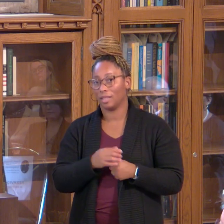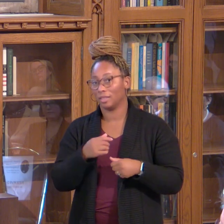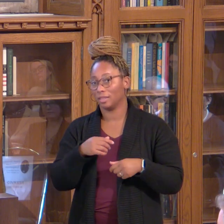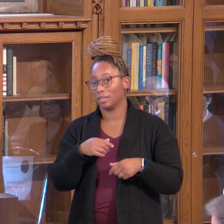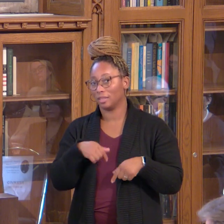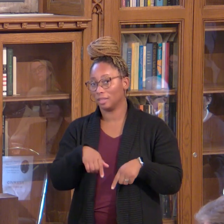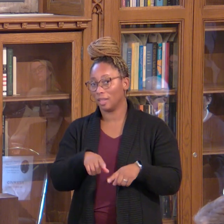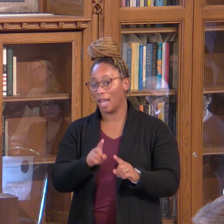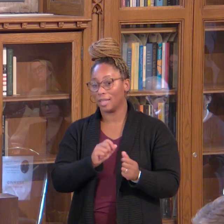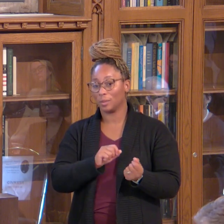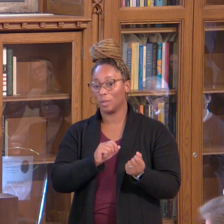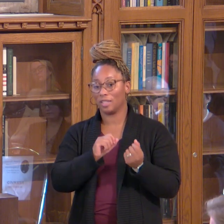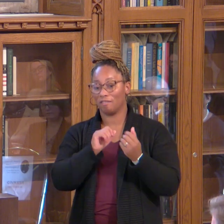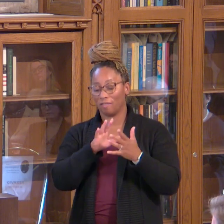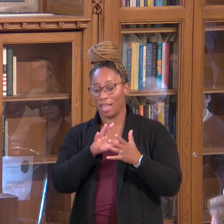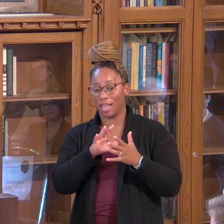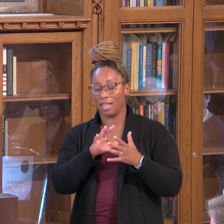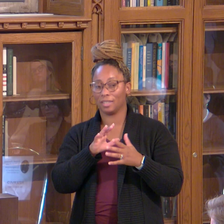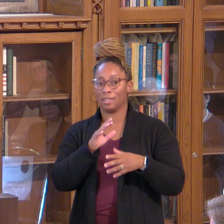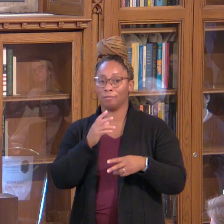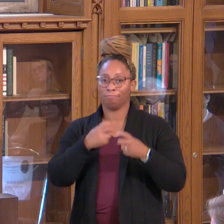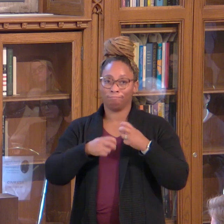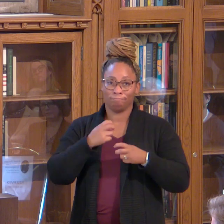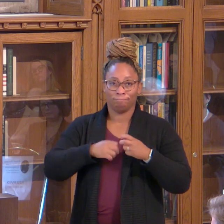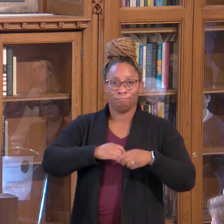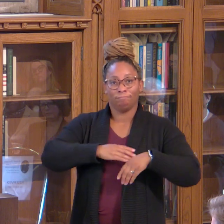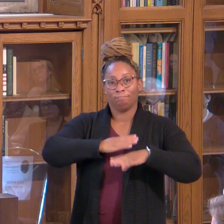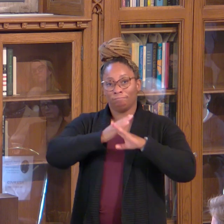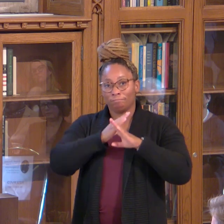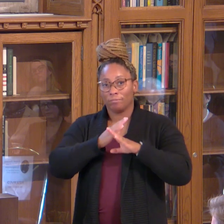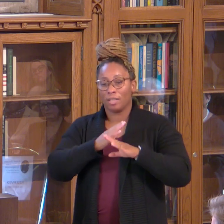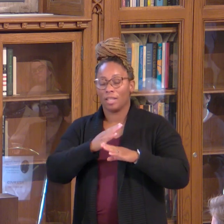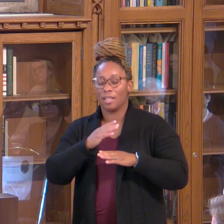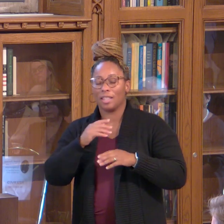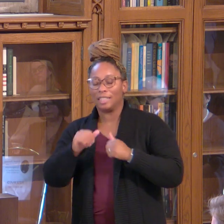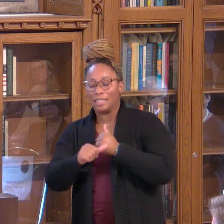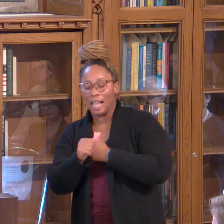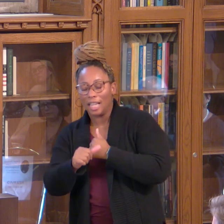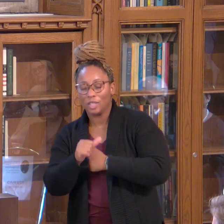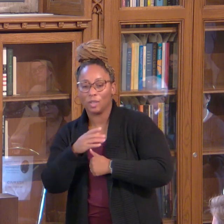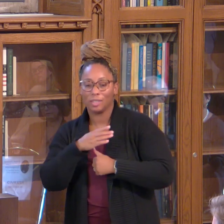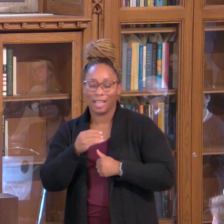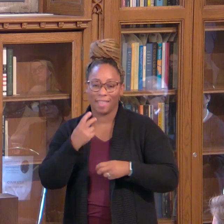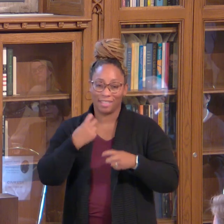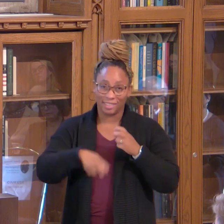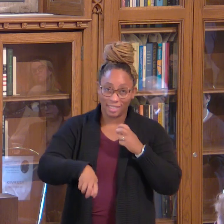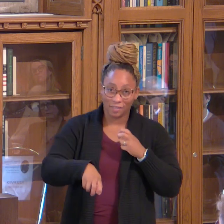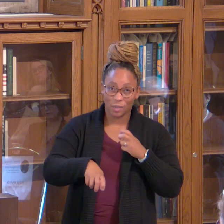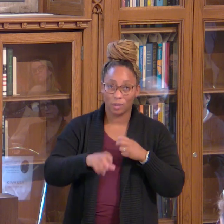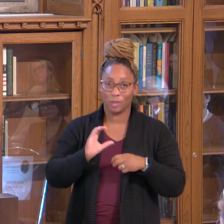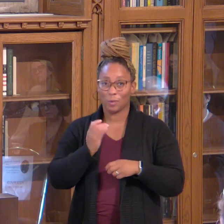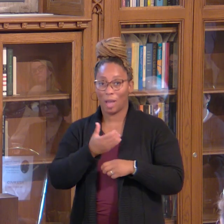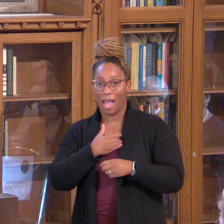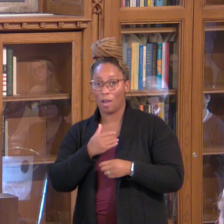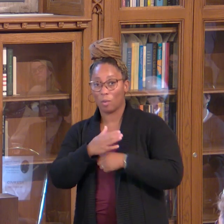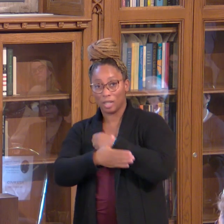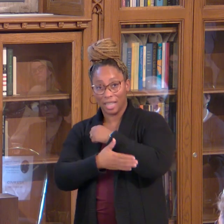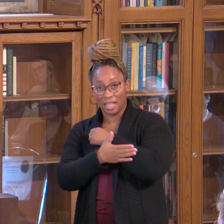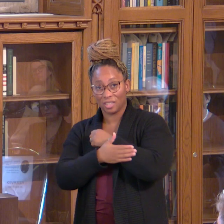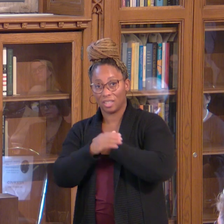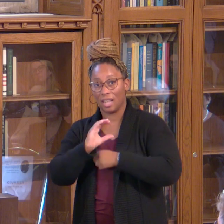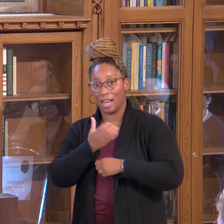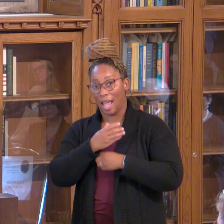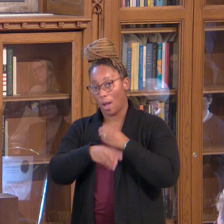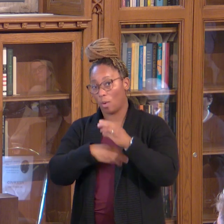Face the conundrums and the complexities the dangers and the difficulties to our nation and